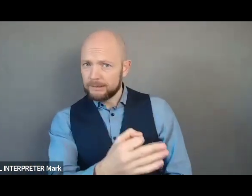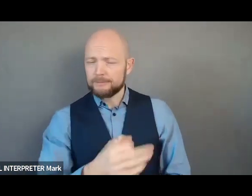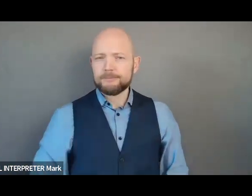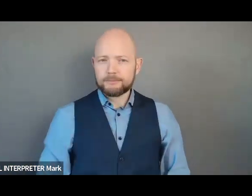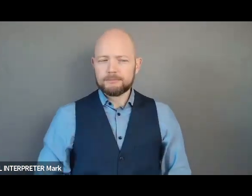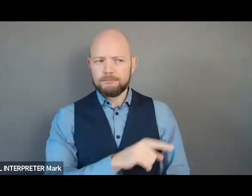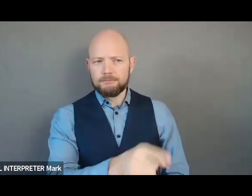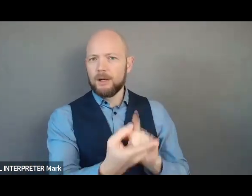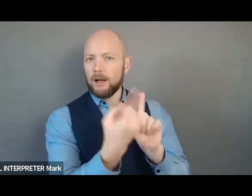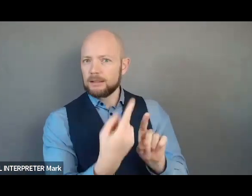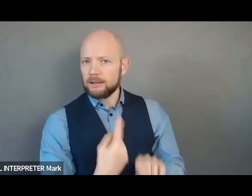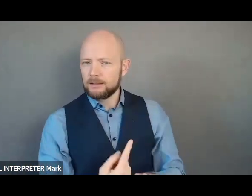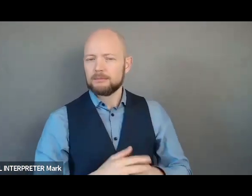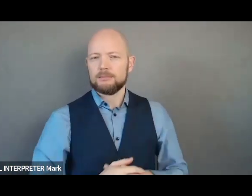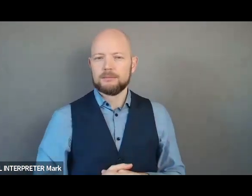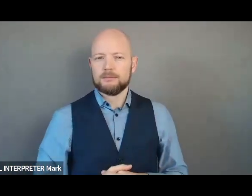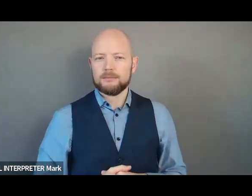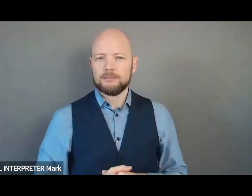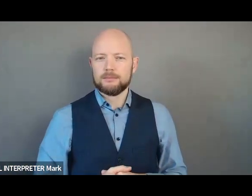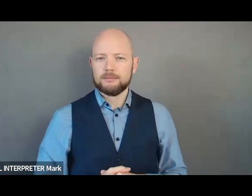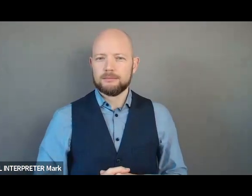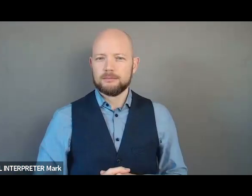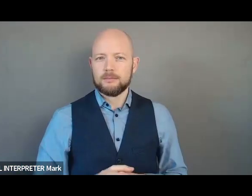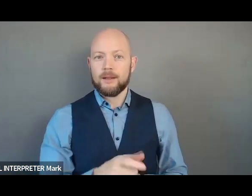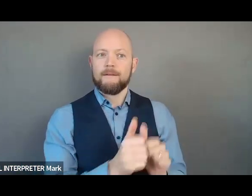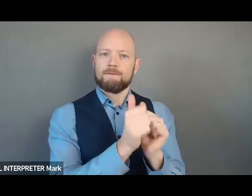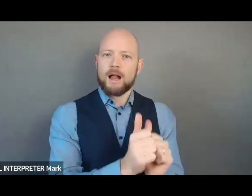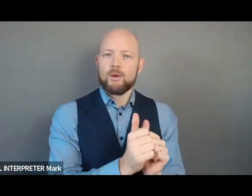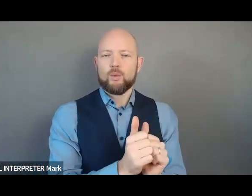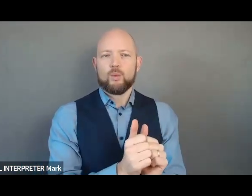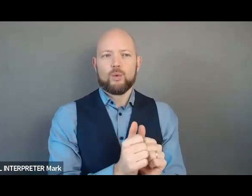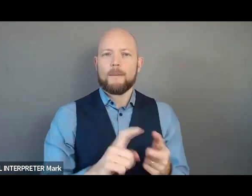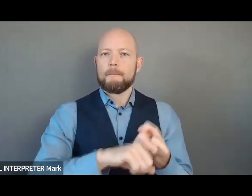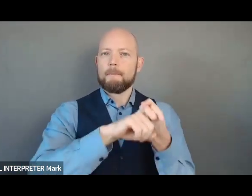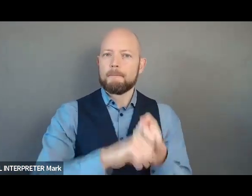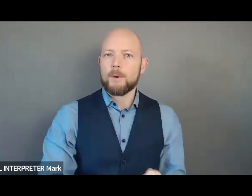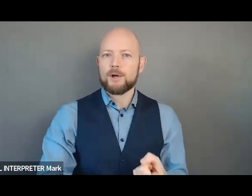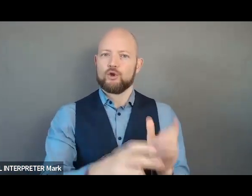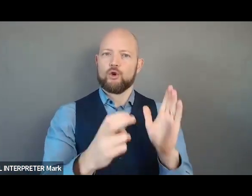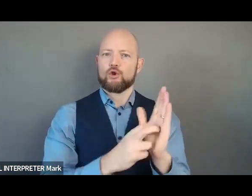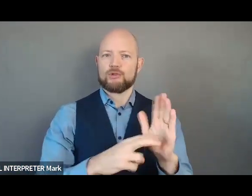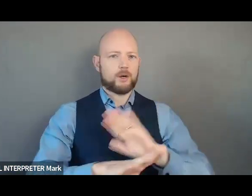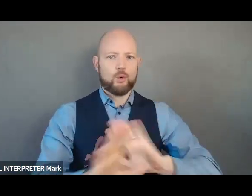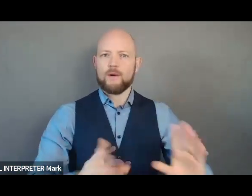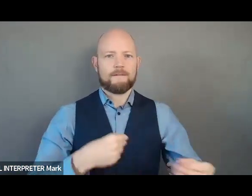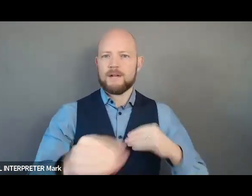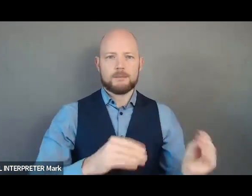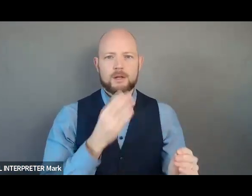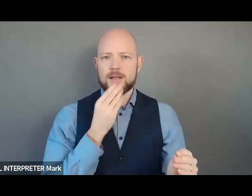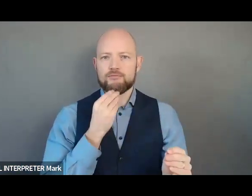benefited, valued being on permanent contracts rather than flexible temporary ones.